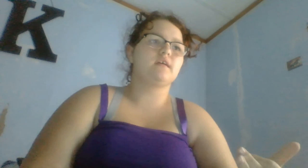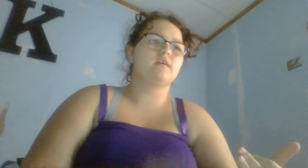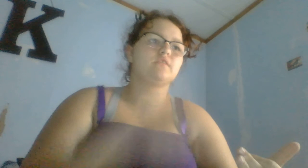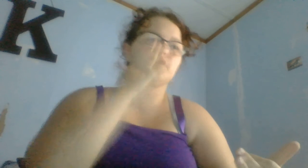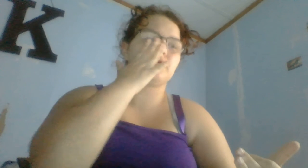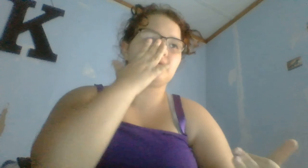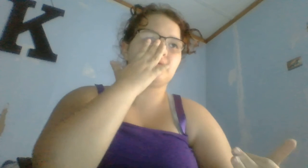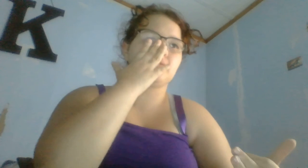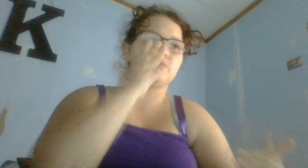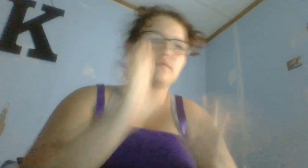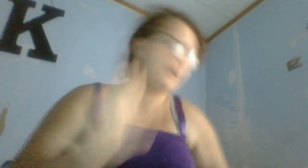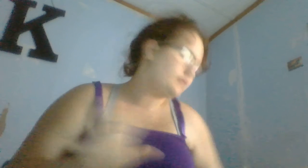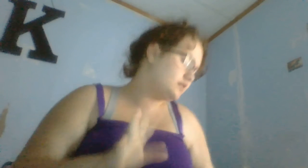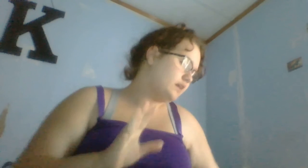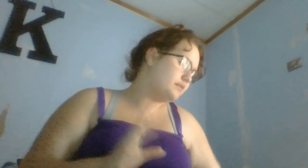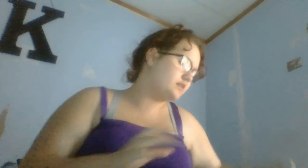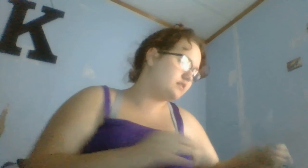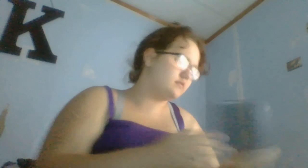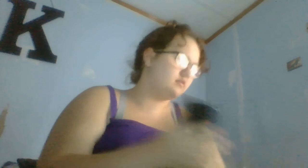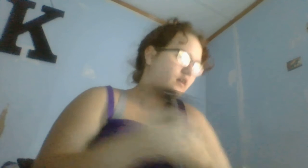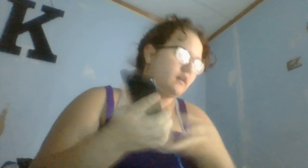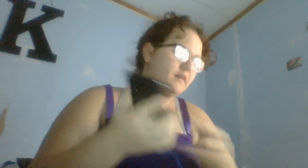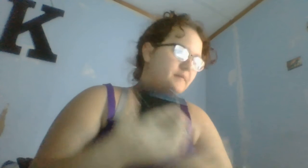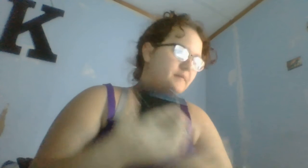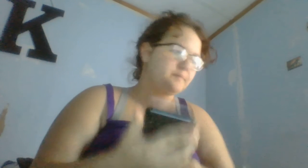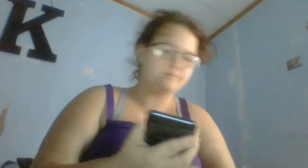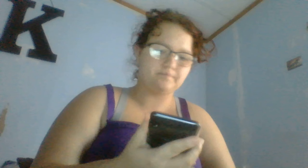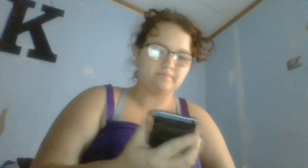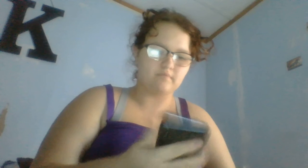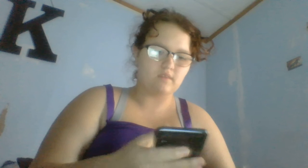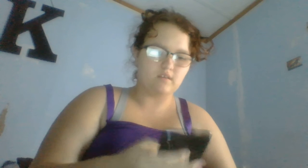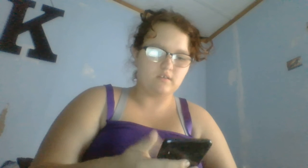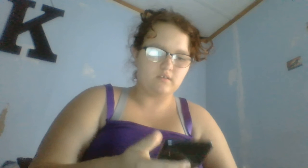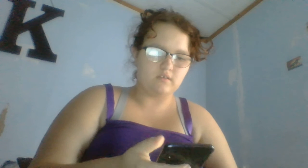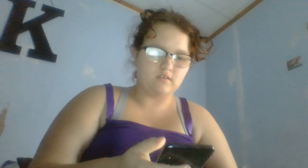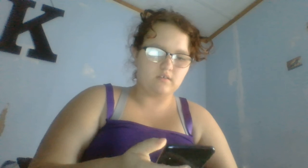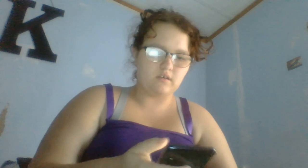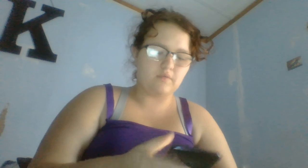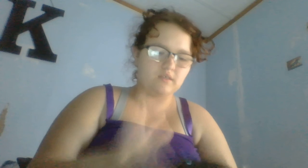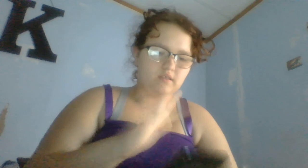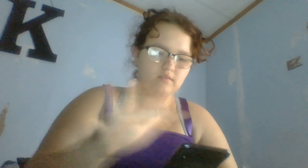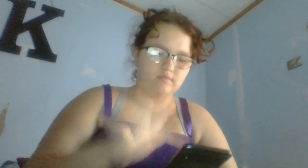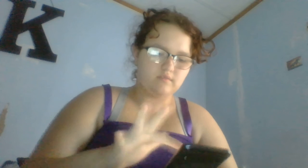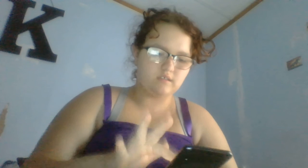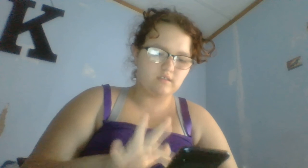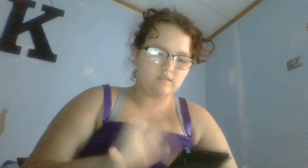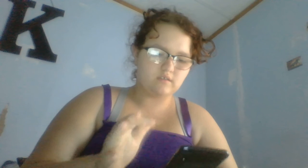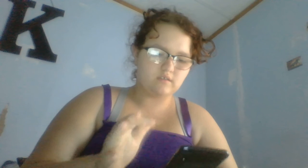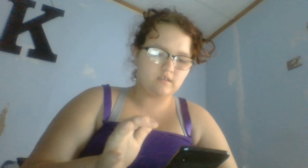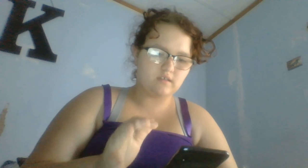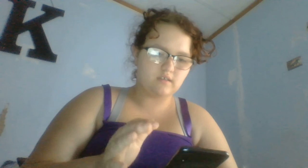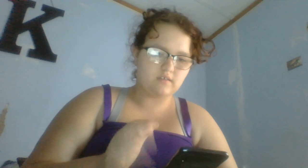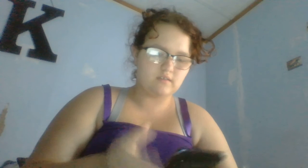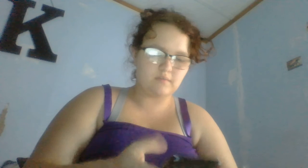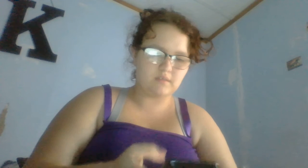so i want i want to um i want to do this right let